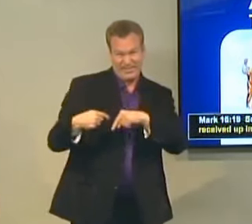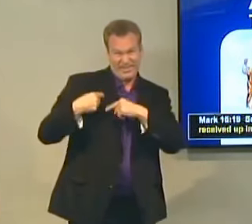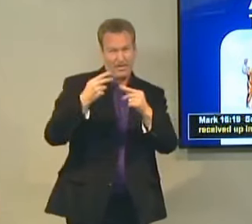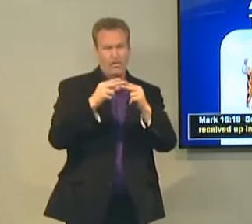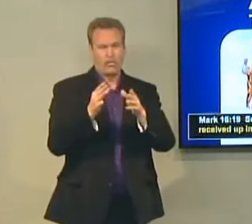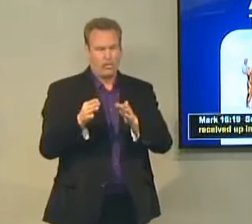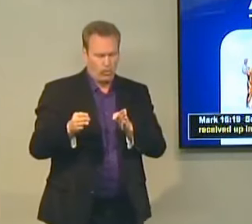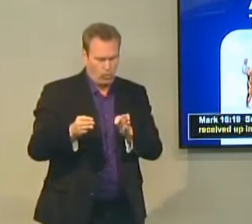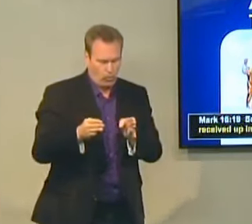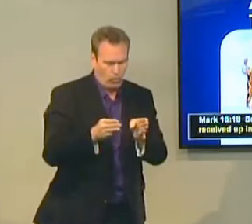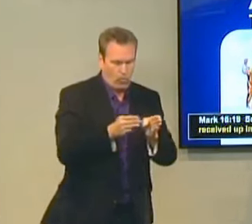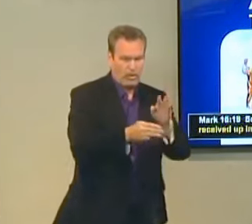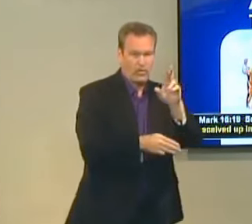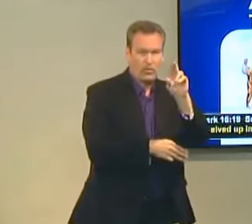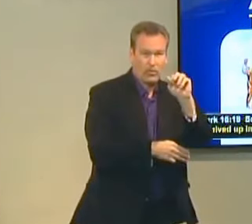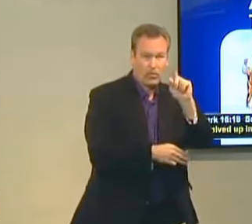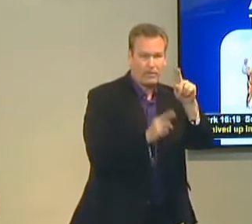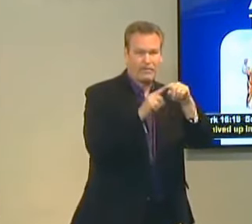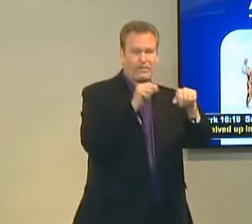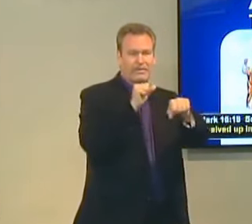All of these stories. on. All of this path.